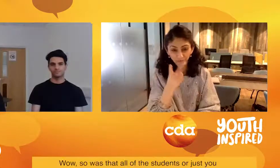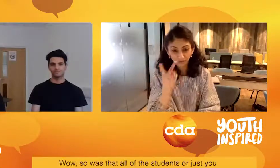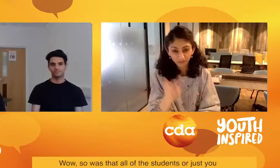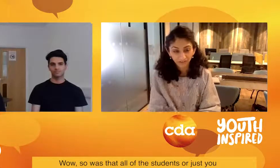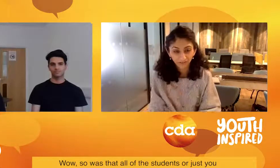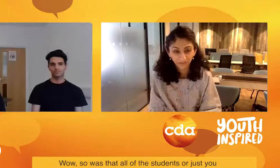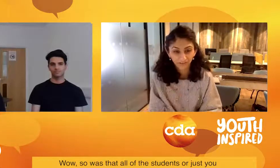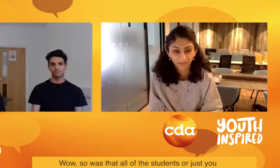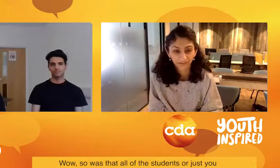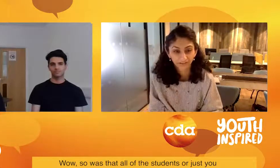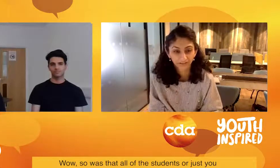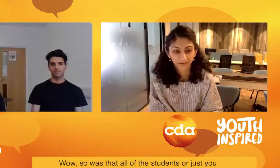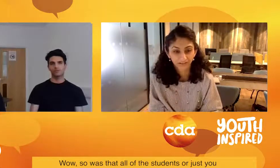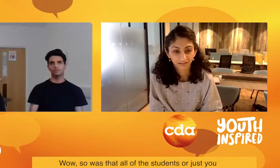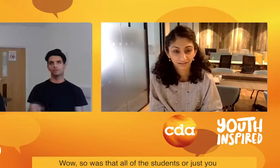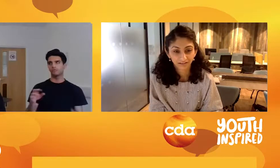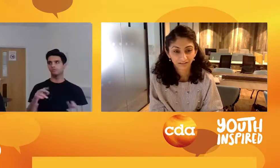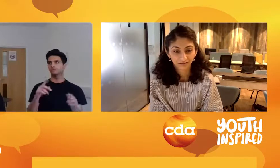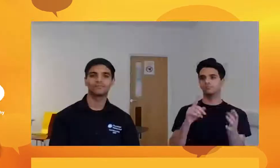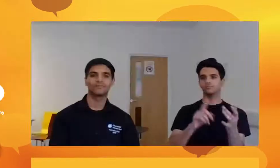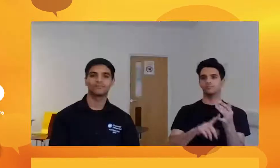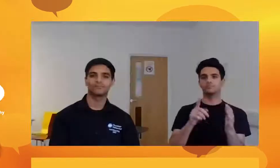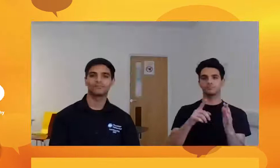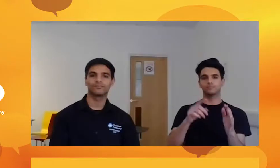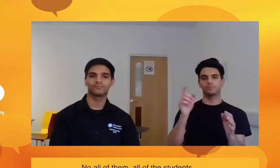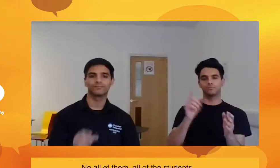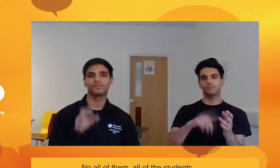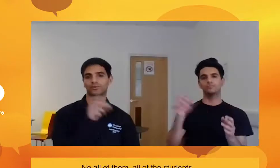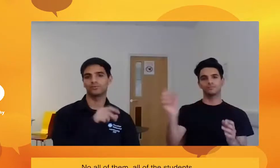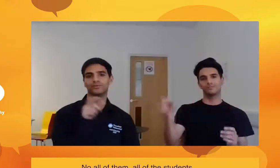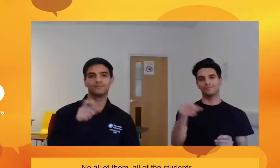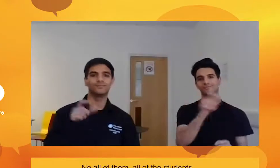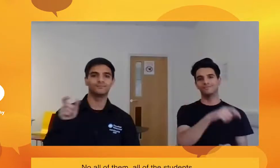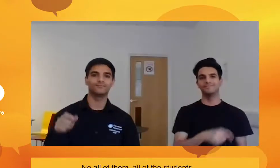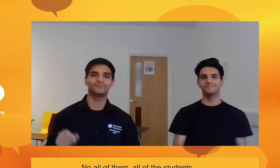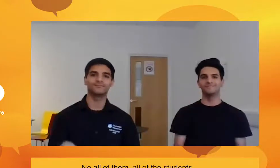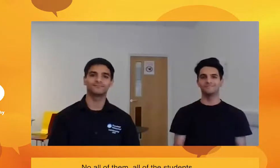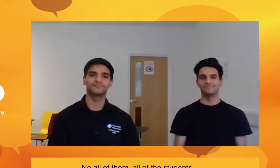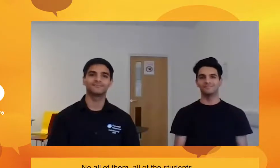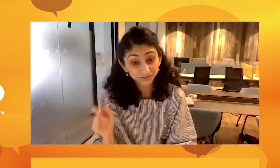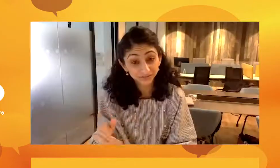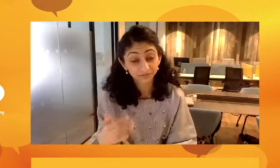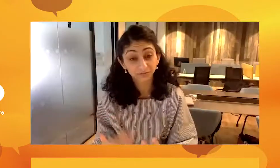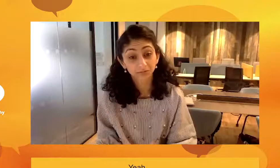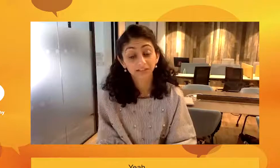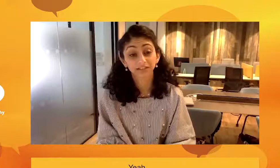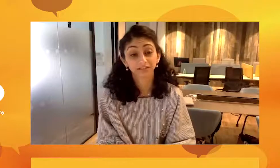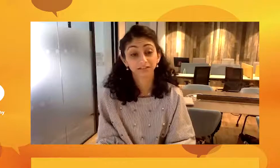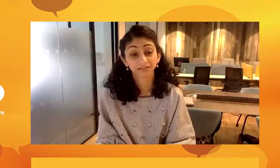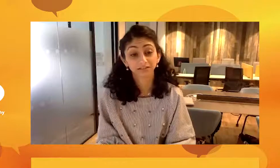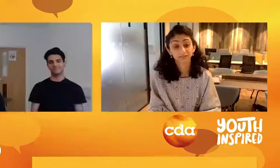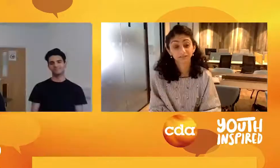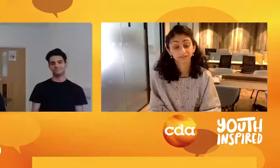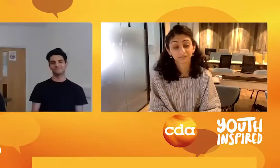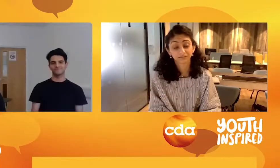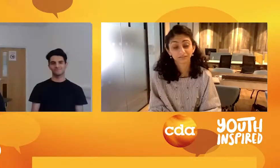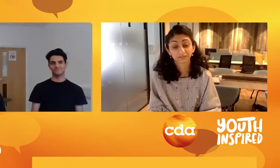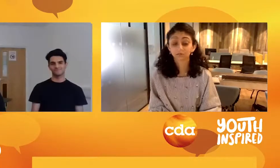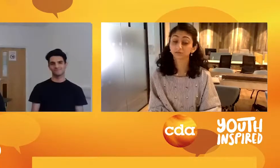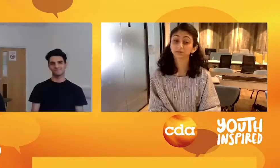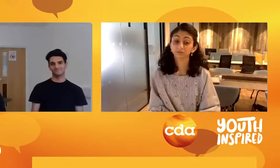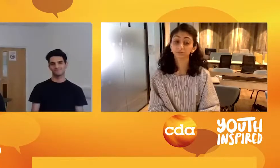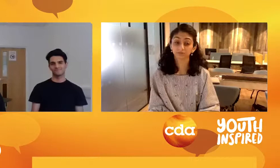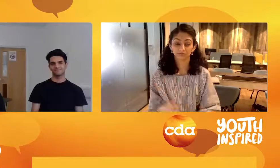Wow, so was that all of the students or just you two? No, all of them, all of the students, yeah.